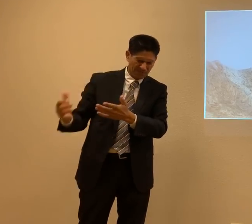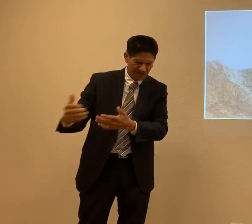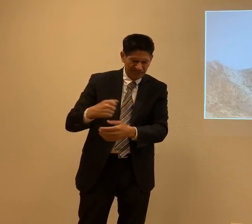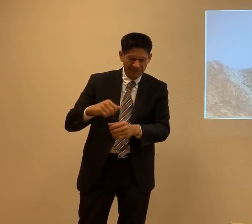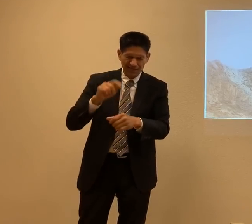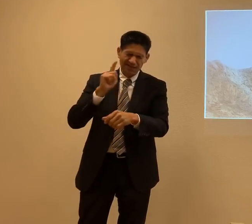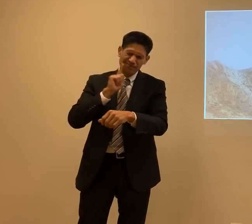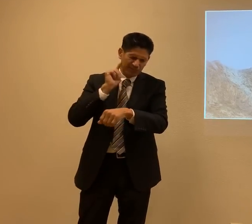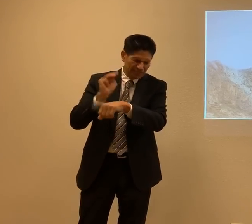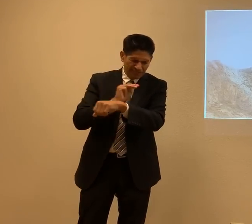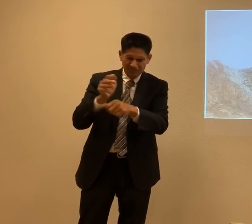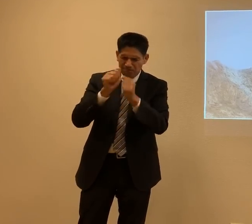offering.